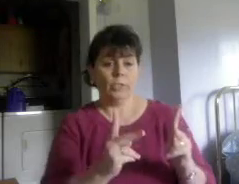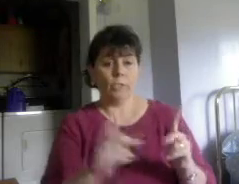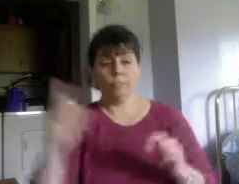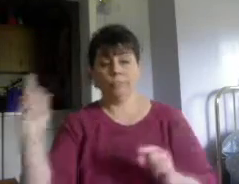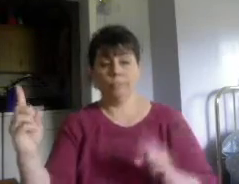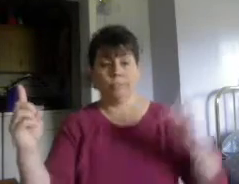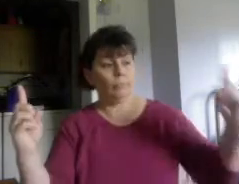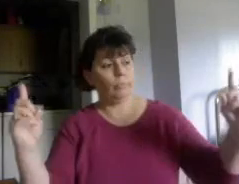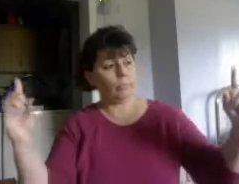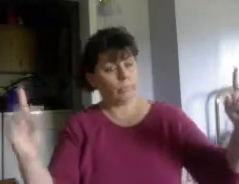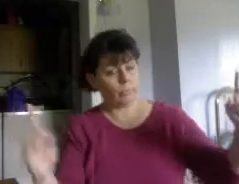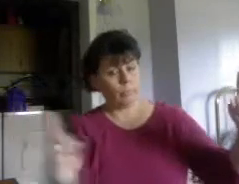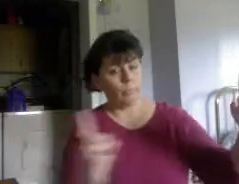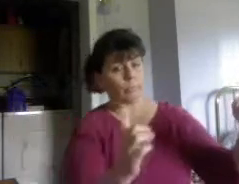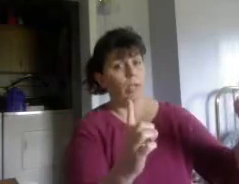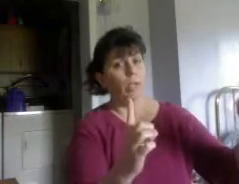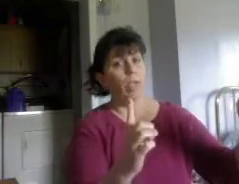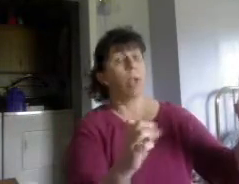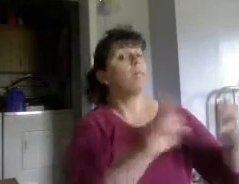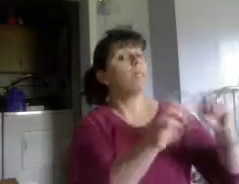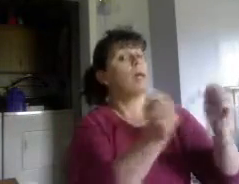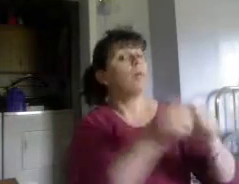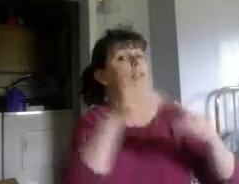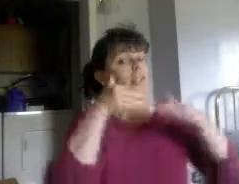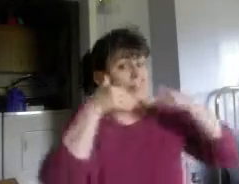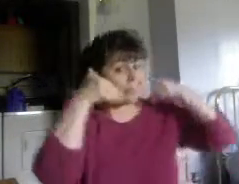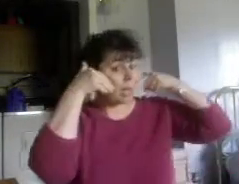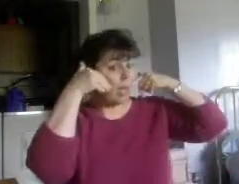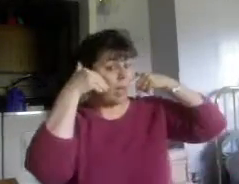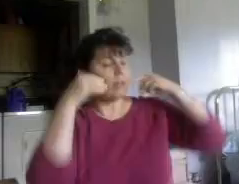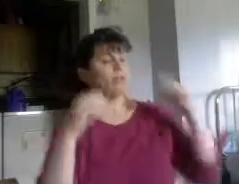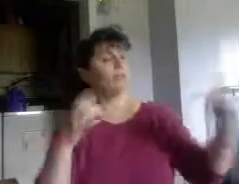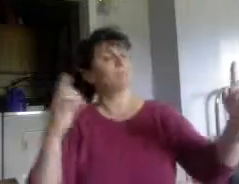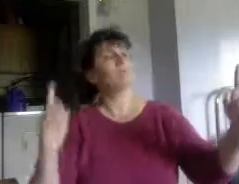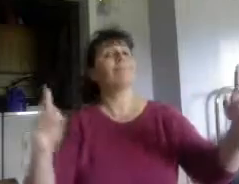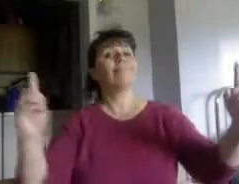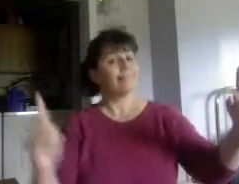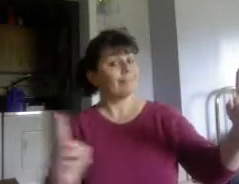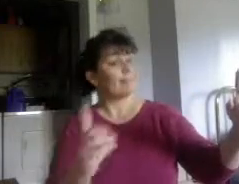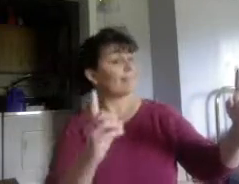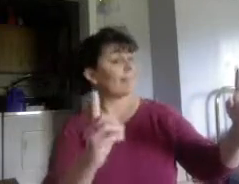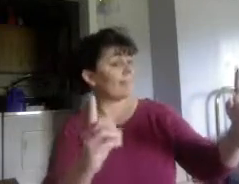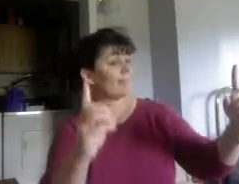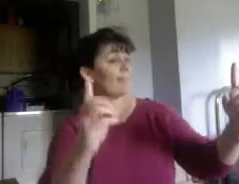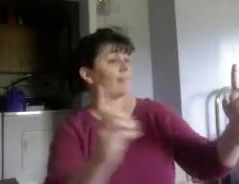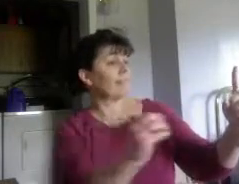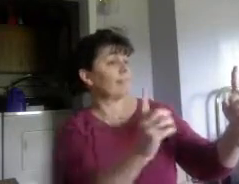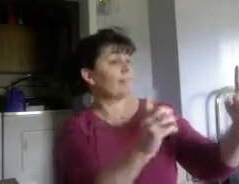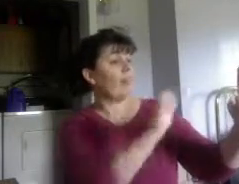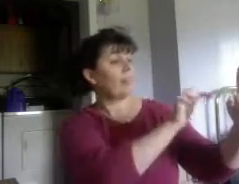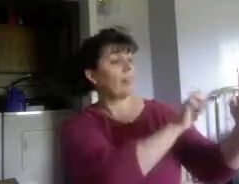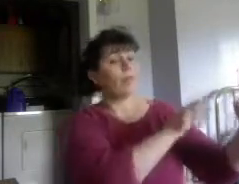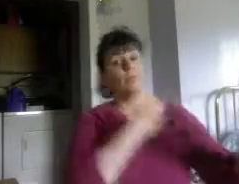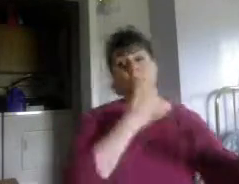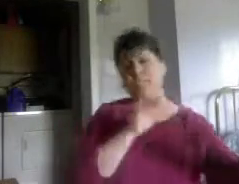before, except now tell them to smile and walk casually towards the other person, who will say stop when they feel the partner is